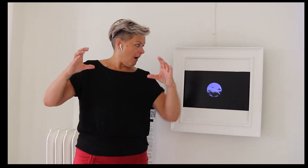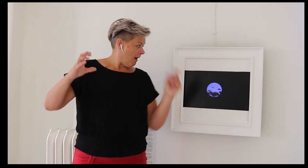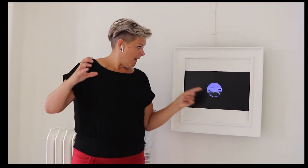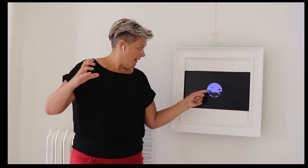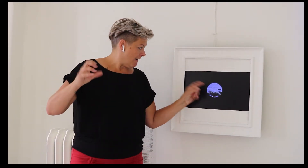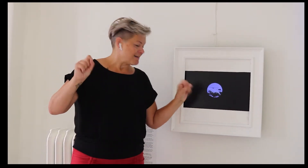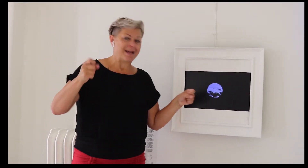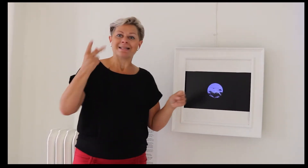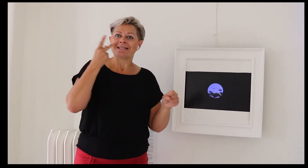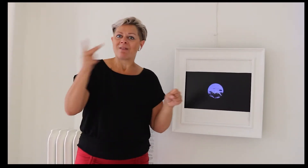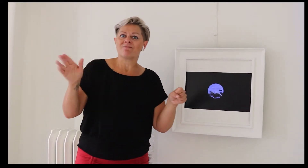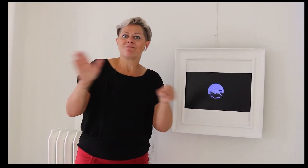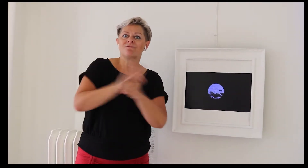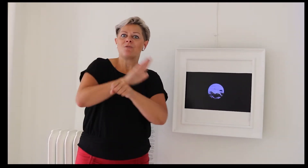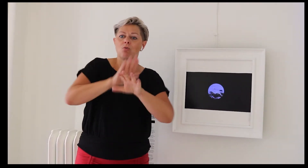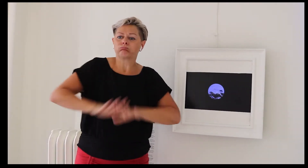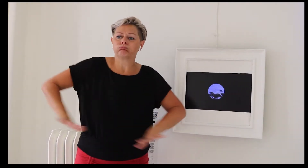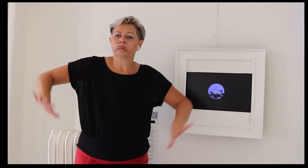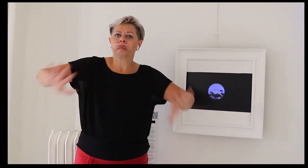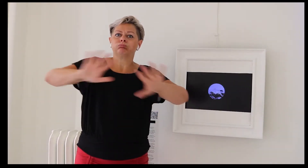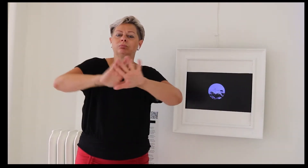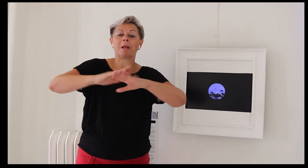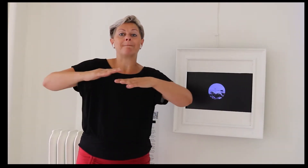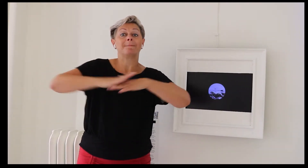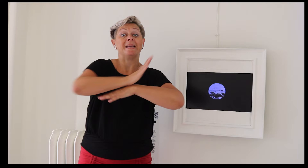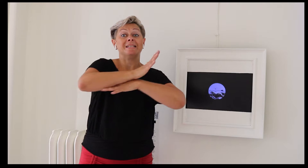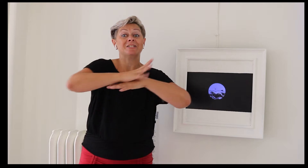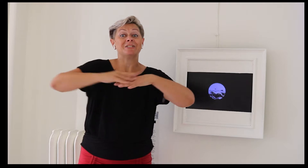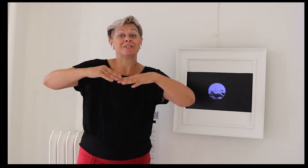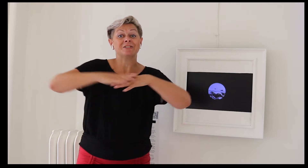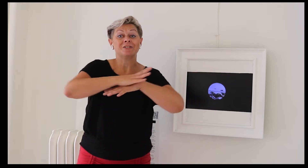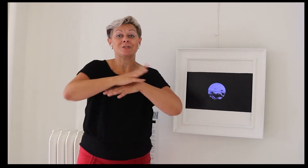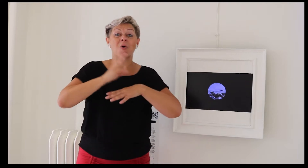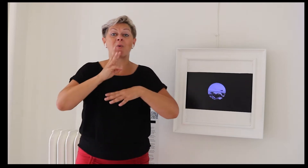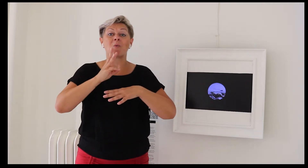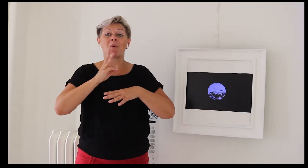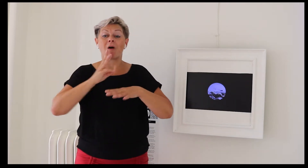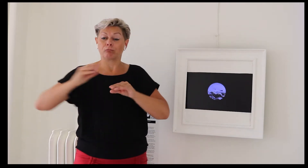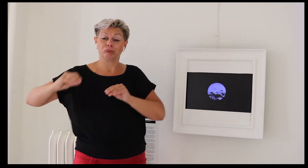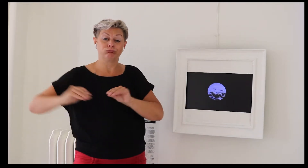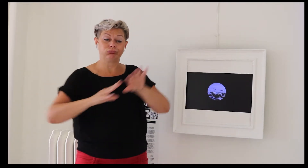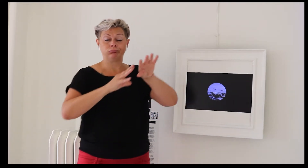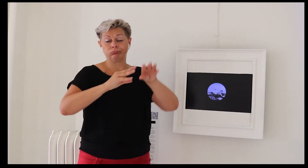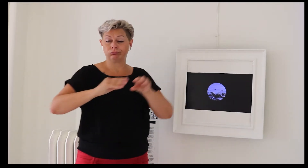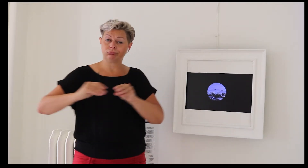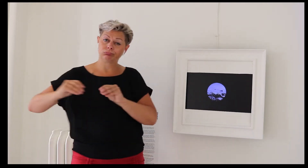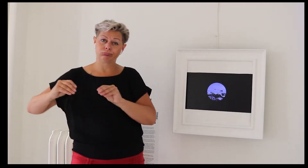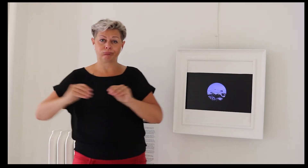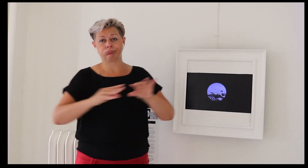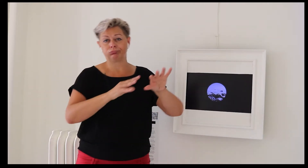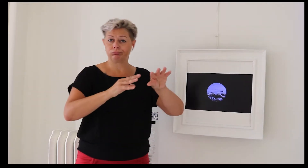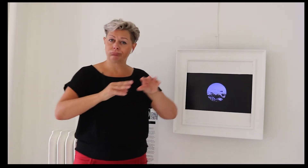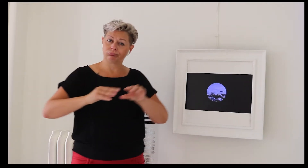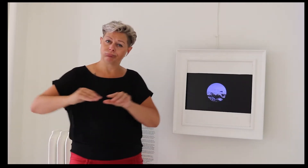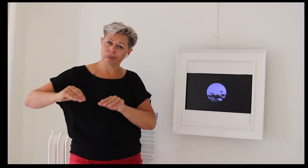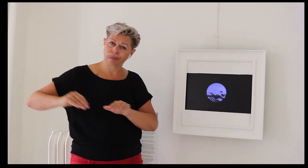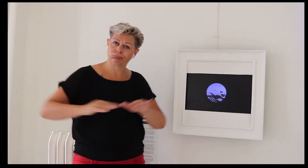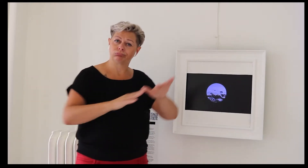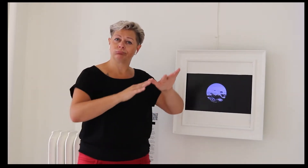screen, revealing the full seascape. A beach scene with waves gently lapping against a rocky shore. The